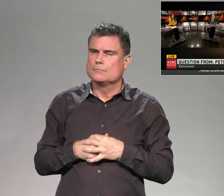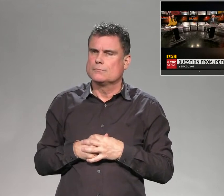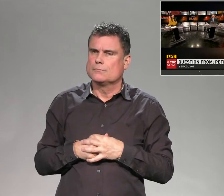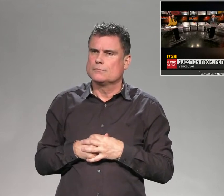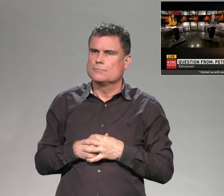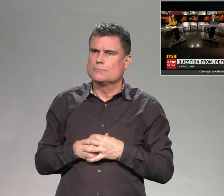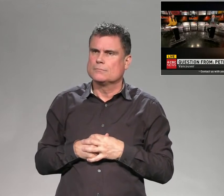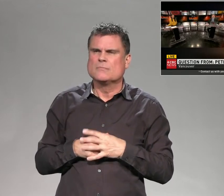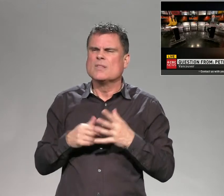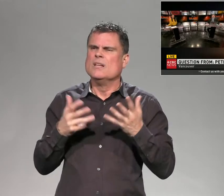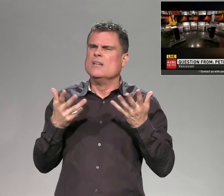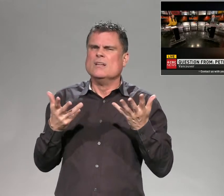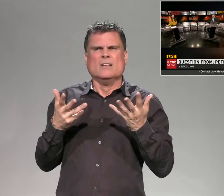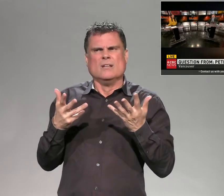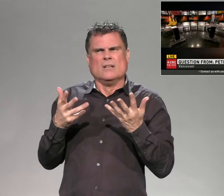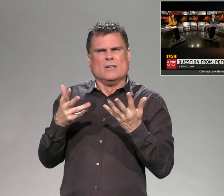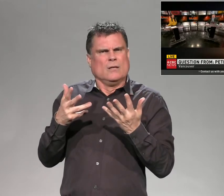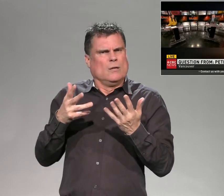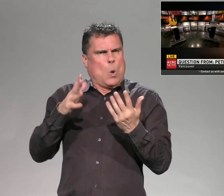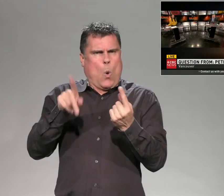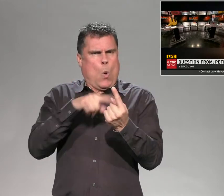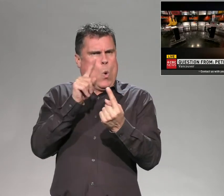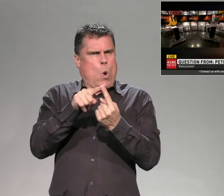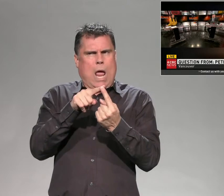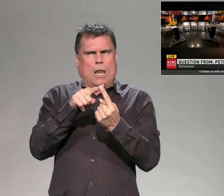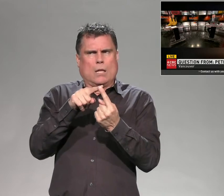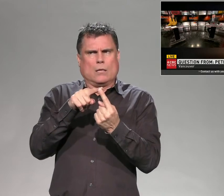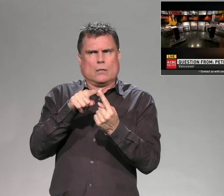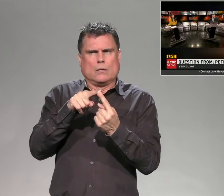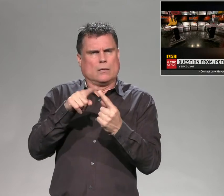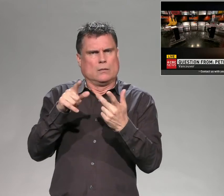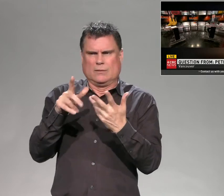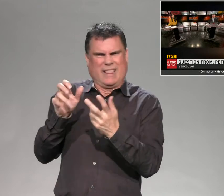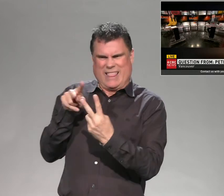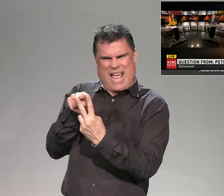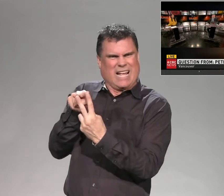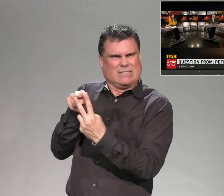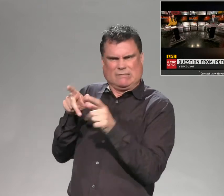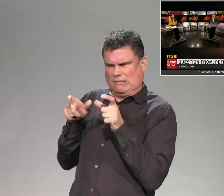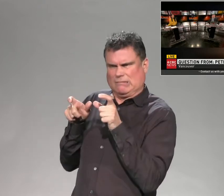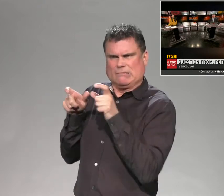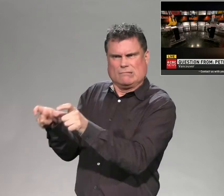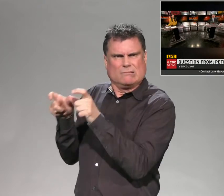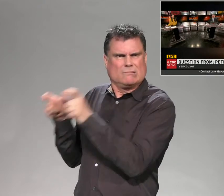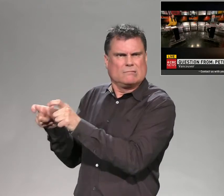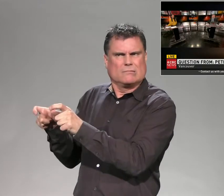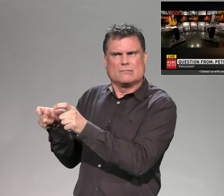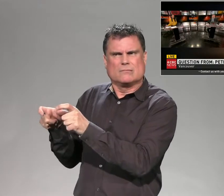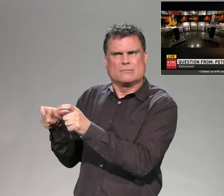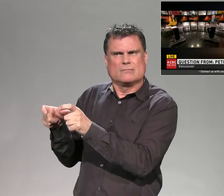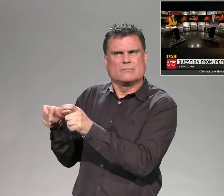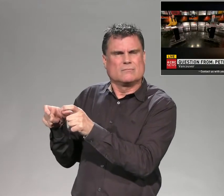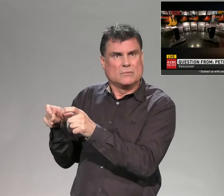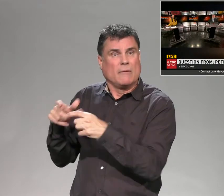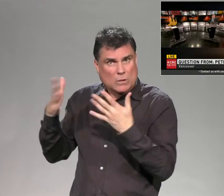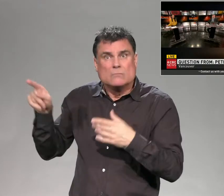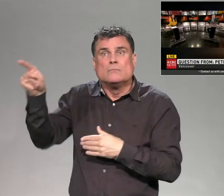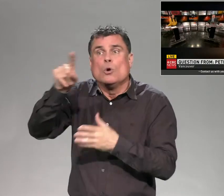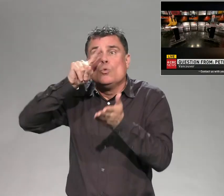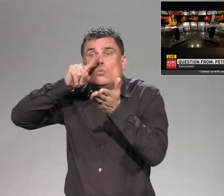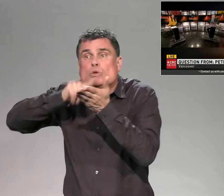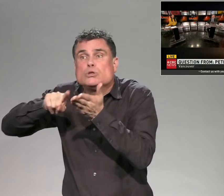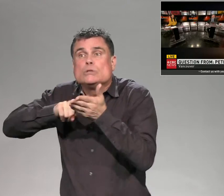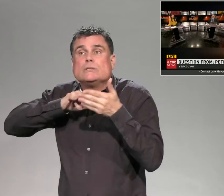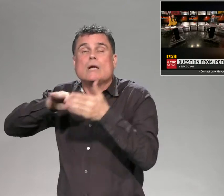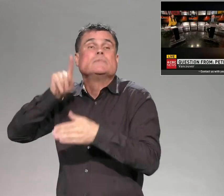And also, given that there was another study of 11,000 people in Israel showing that adults and kids with